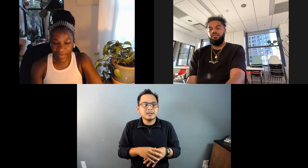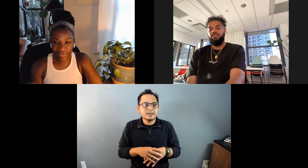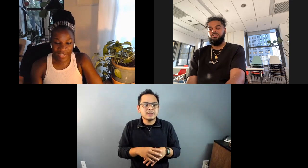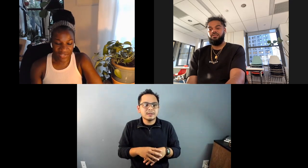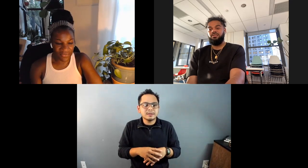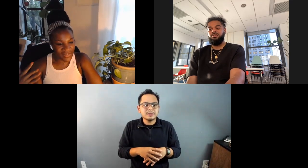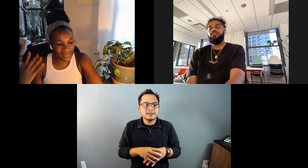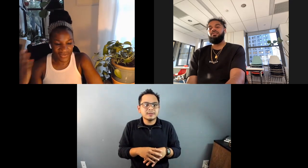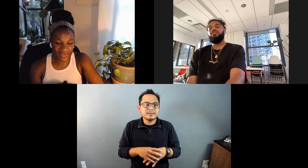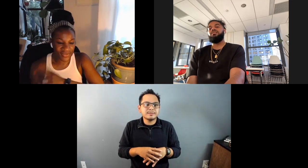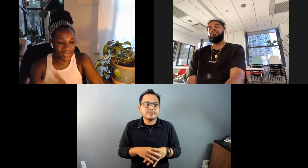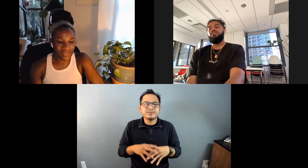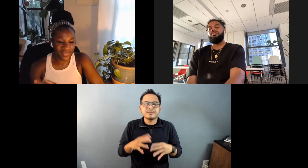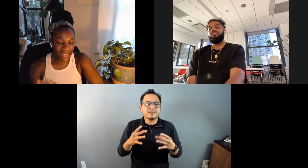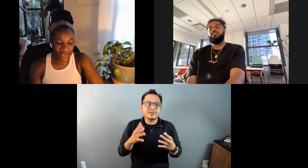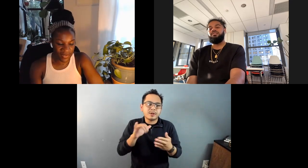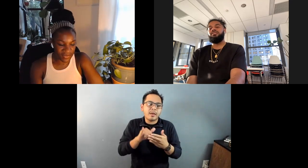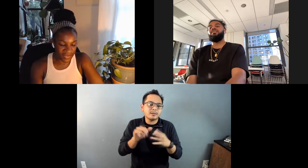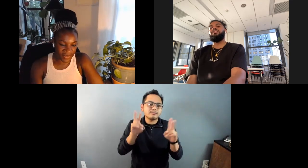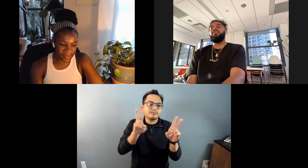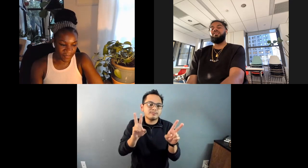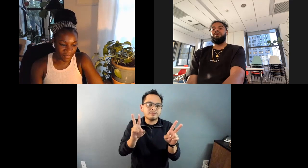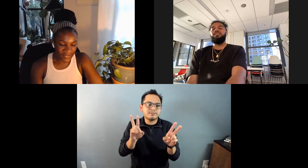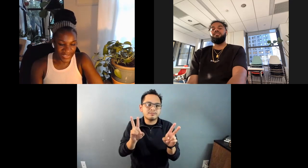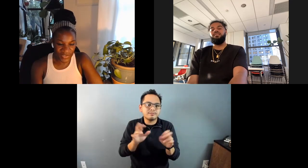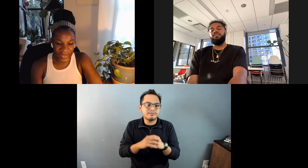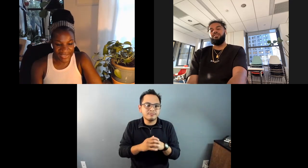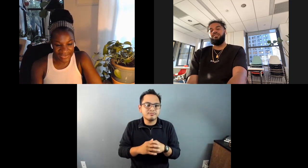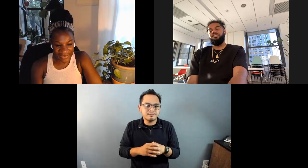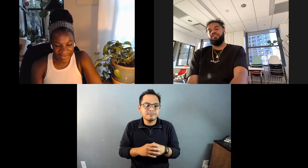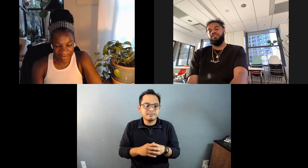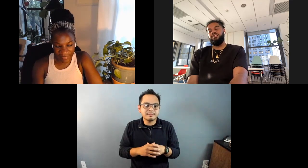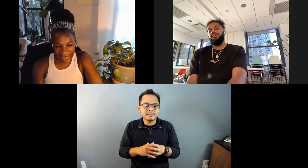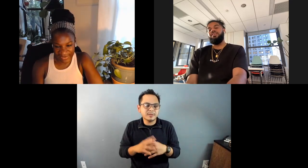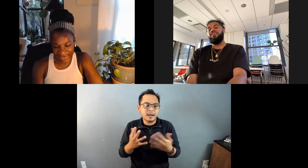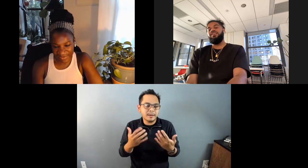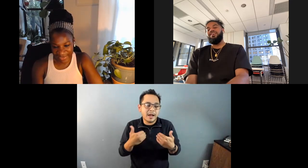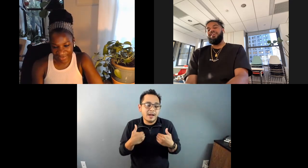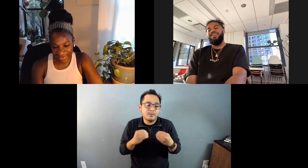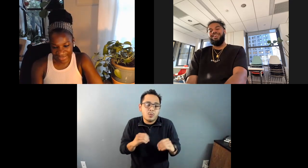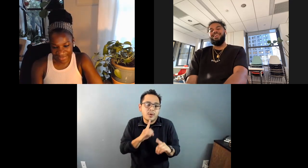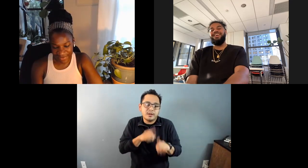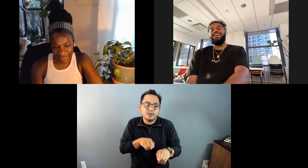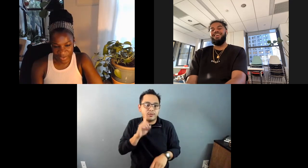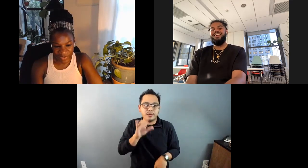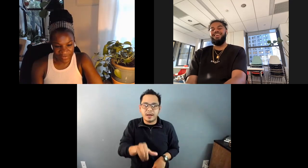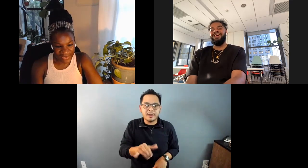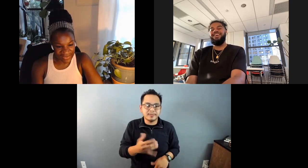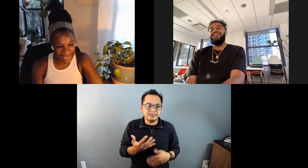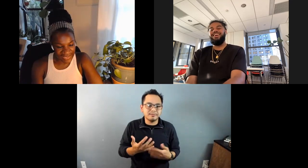music. When I say slide through your block with a bunch of Fatimas, like I would hope that,